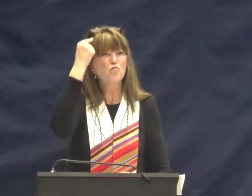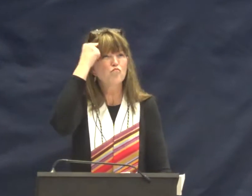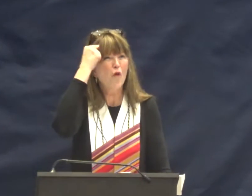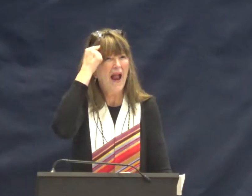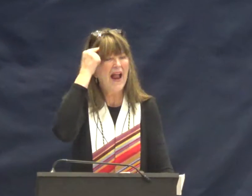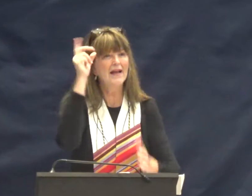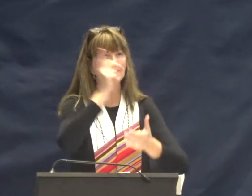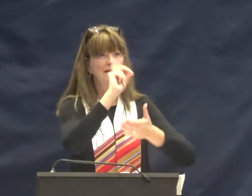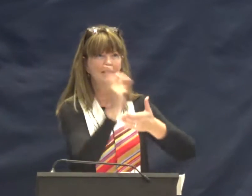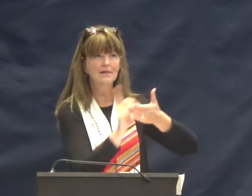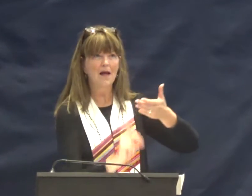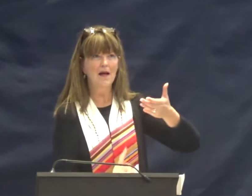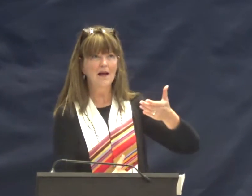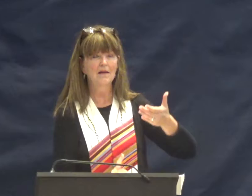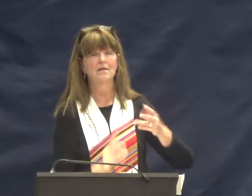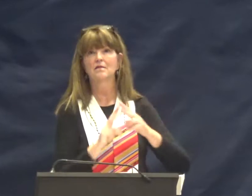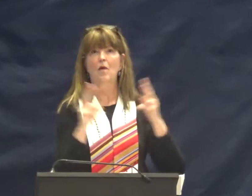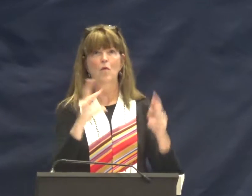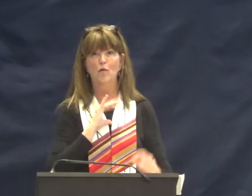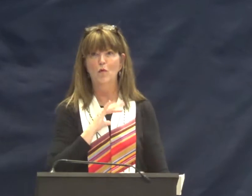But you know, that's how our brain is designed.